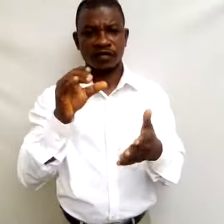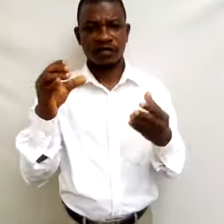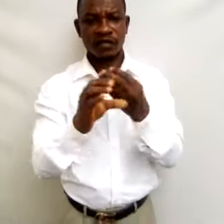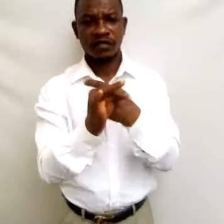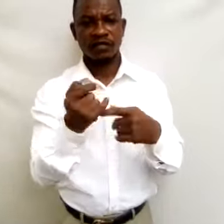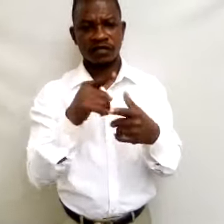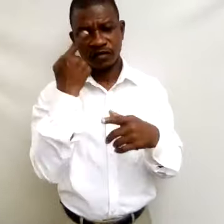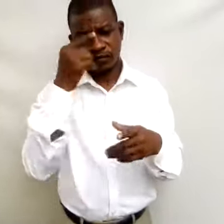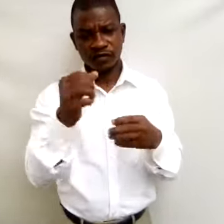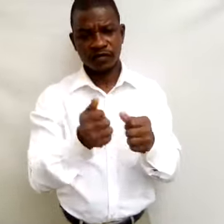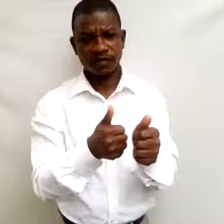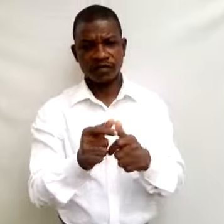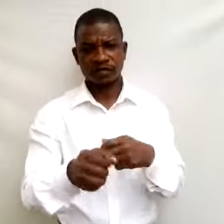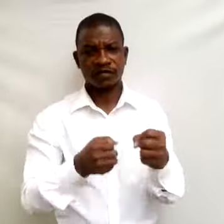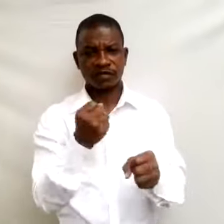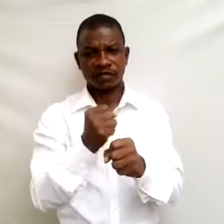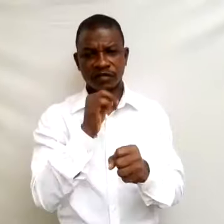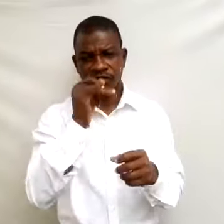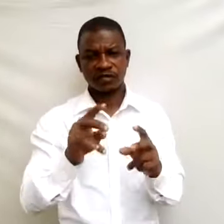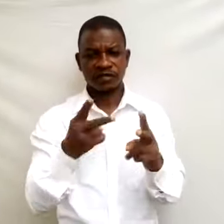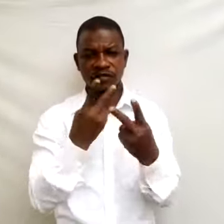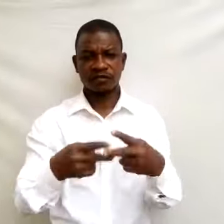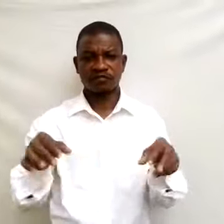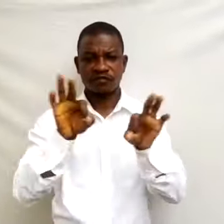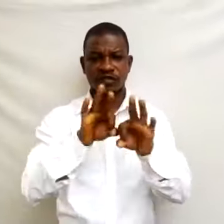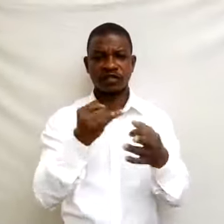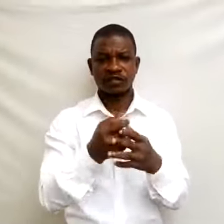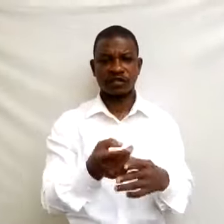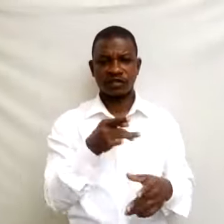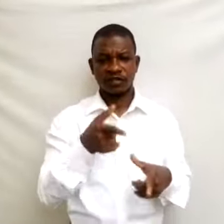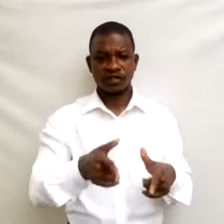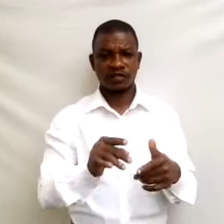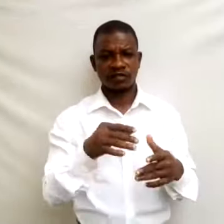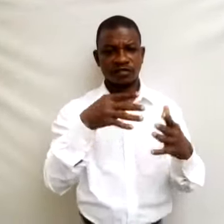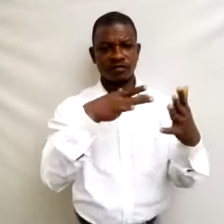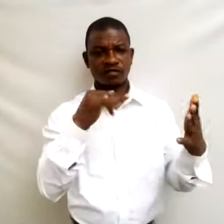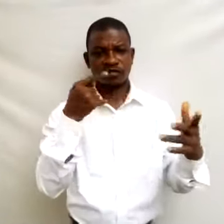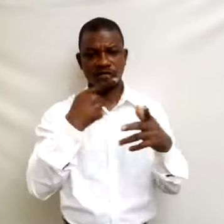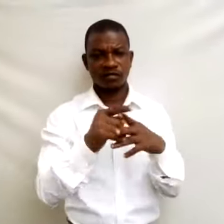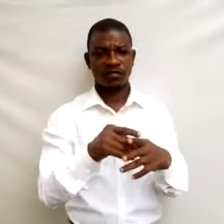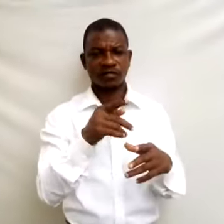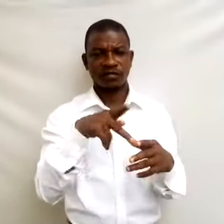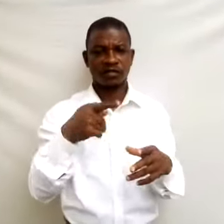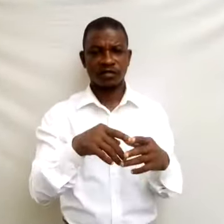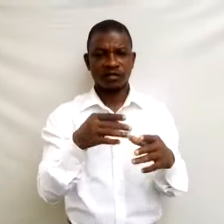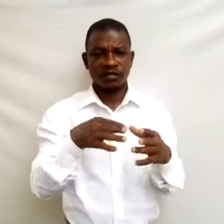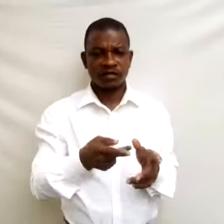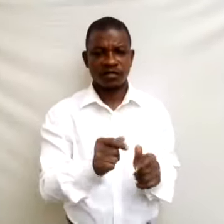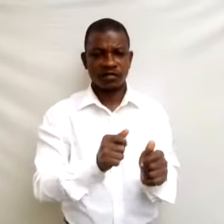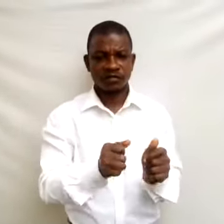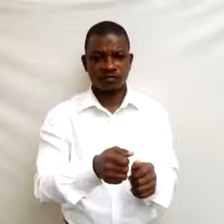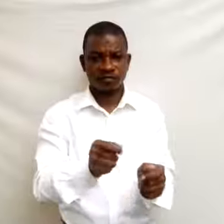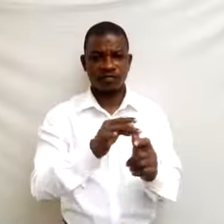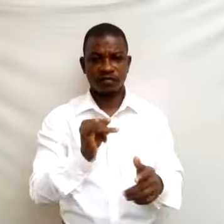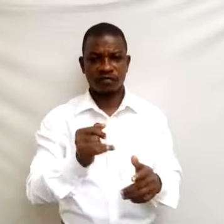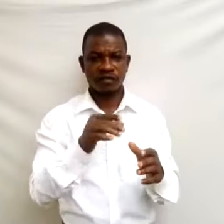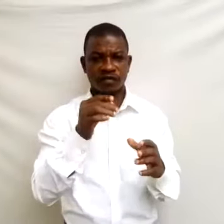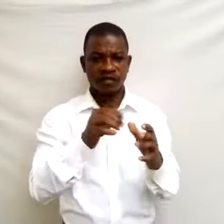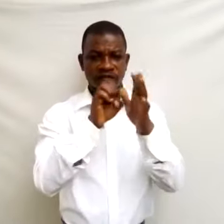year is vital here. Let us study the preceding example carefully.